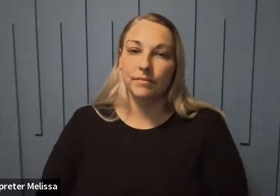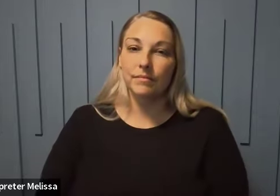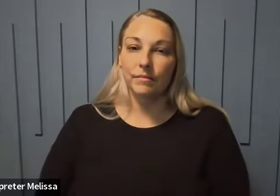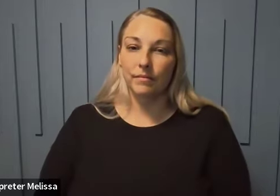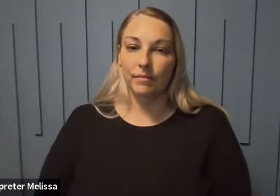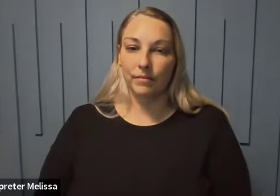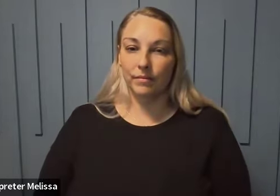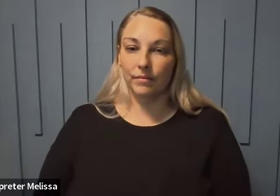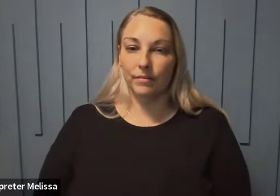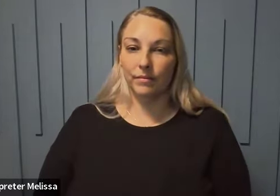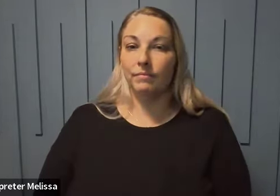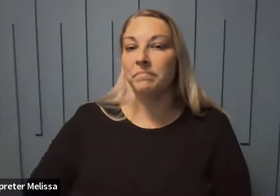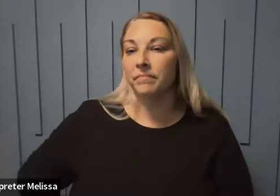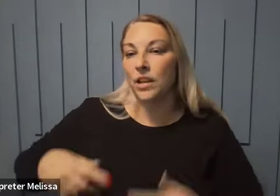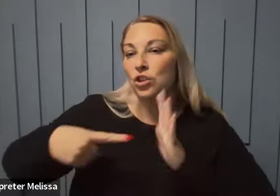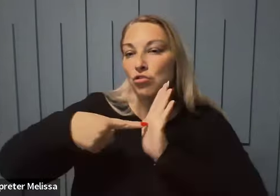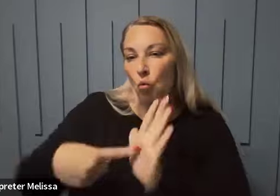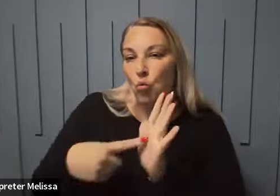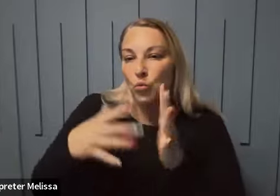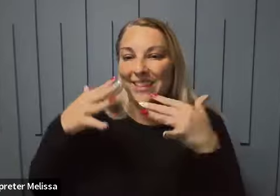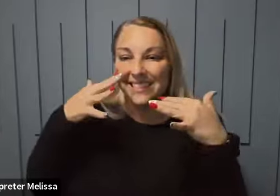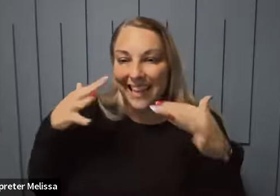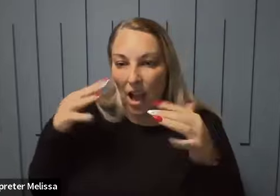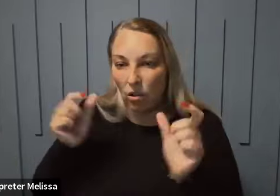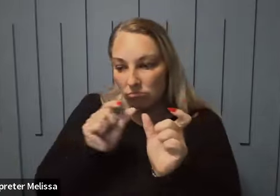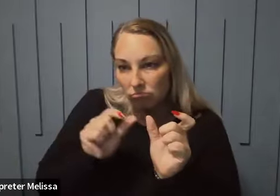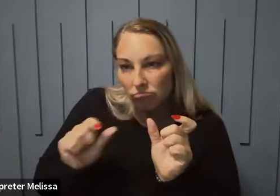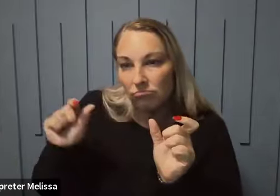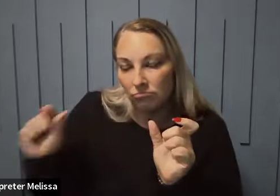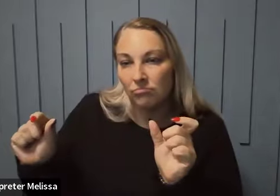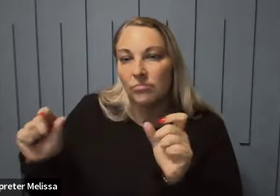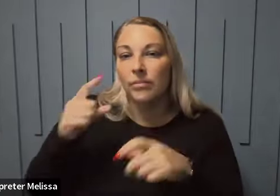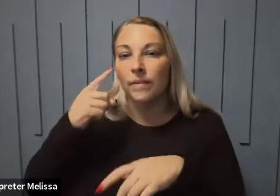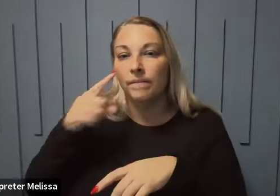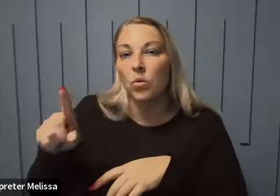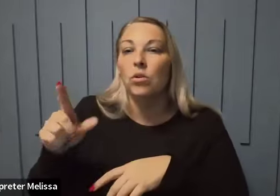It does show the phonemes of spoken languages. Cute American English has been